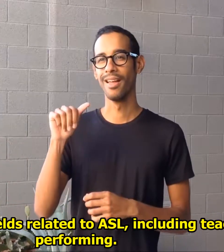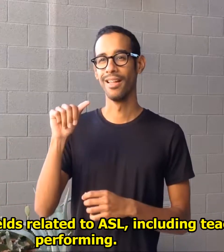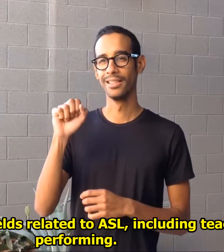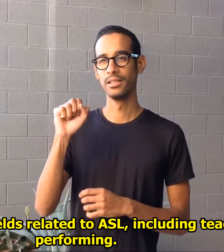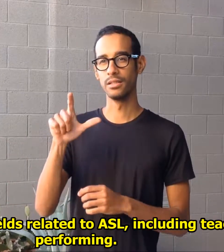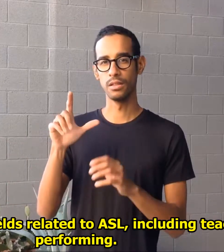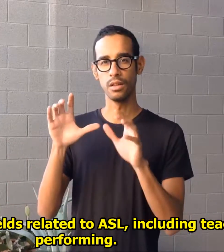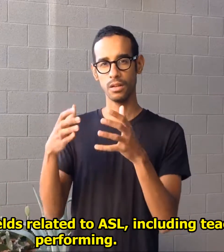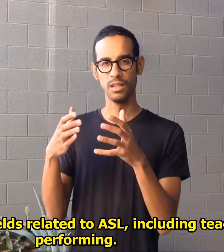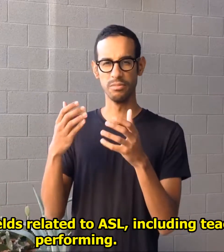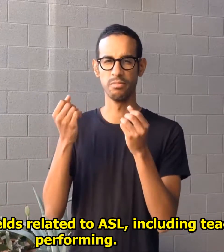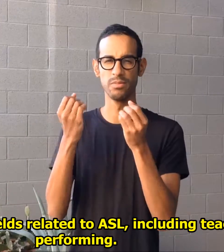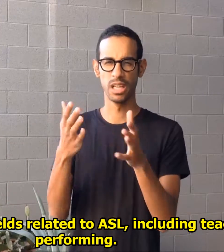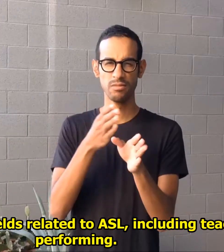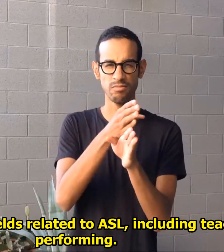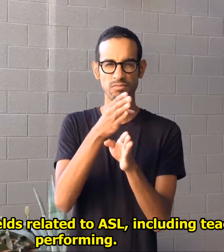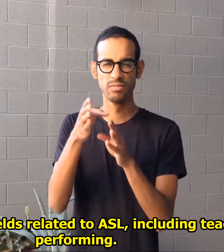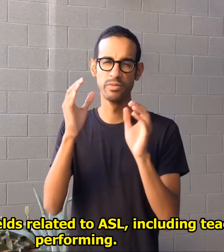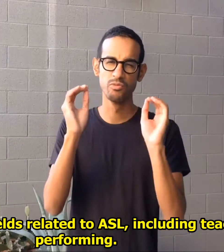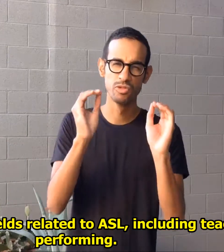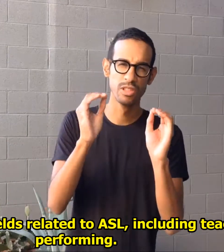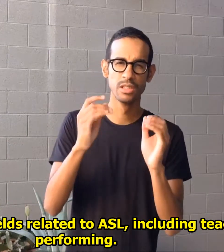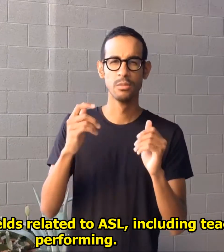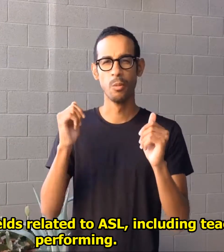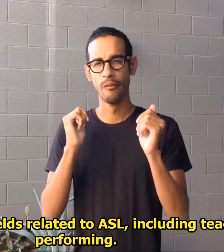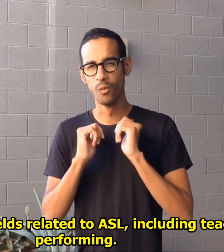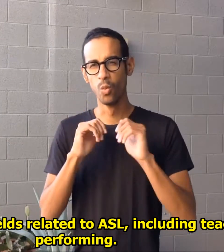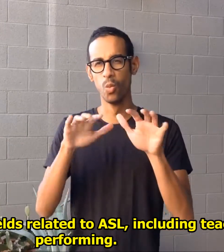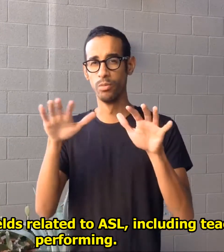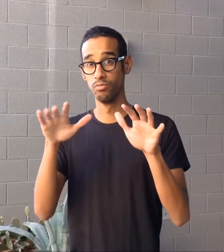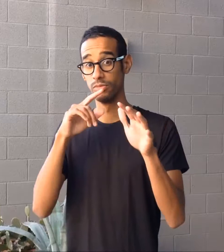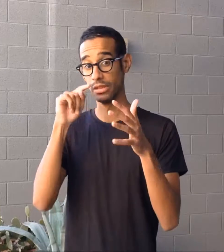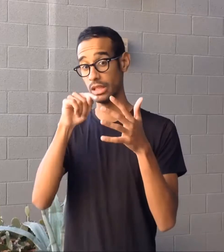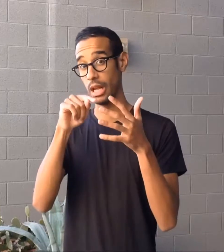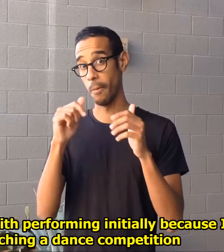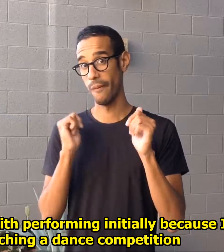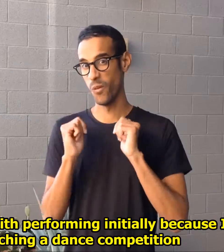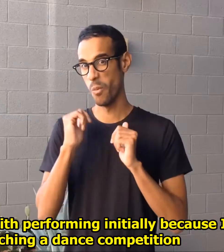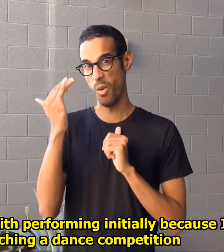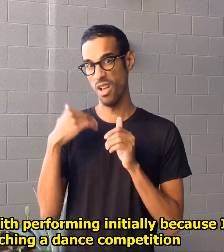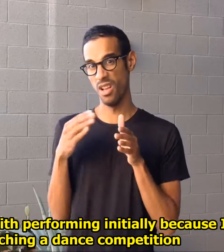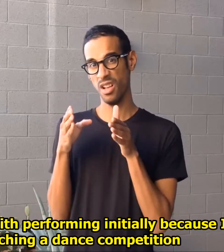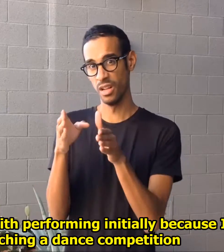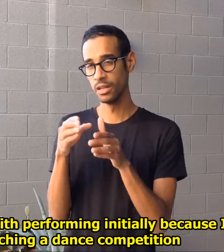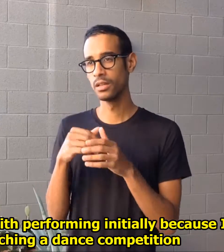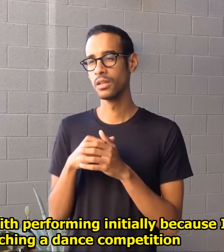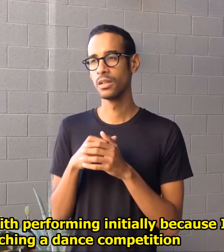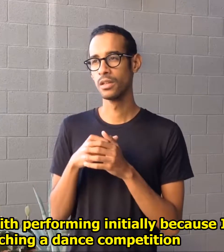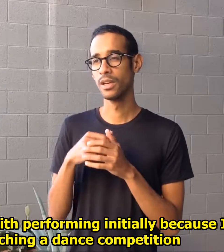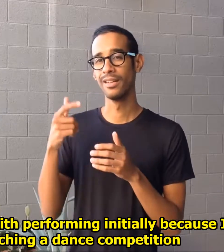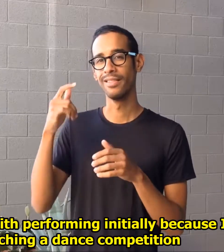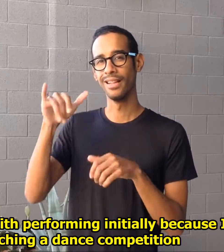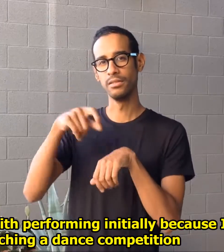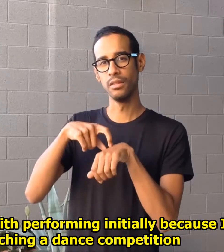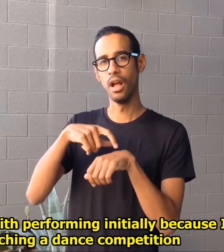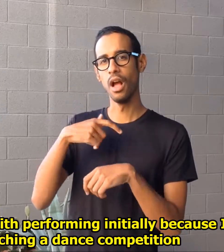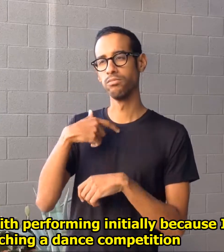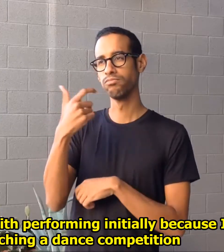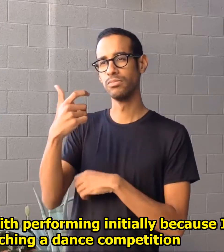There are a lot of fields related to ASL, including teaching and performing. I chose to go with performing initially because I was watching